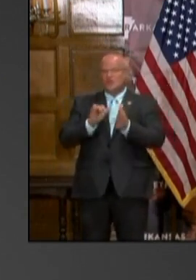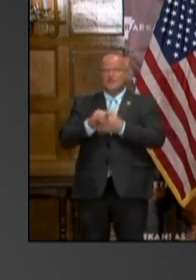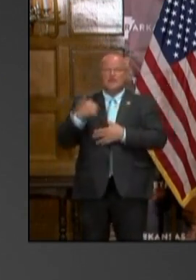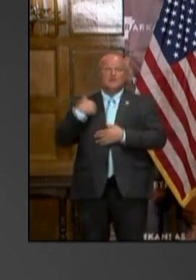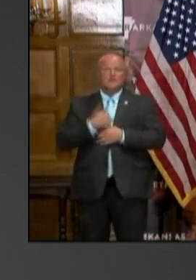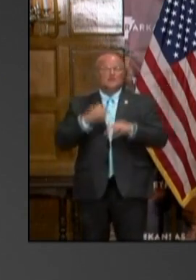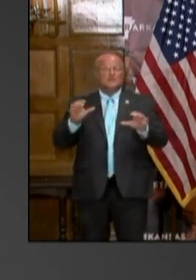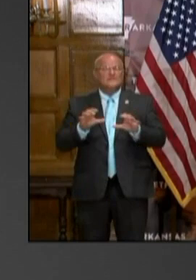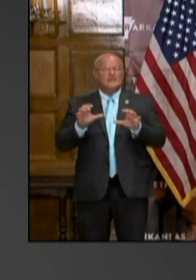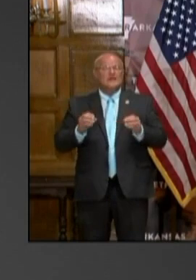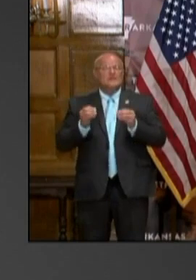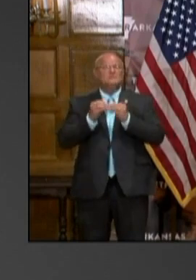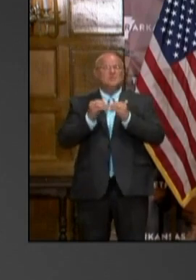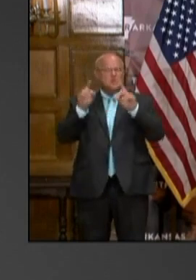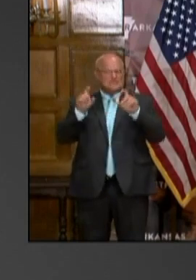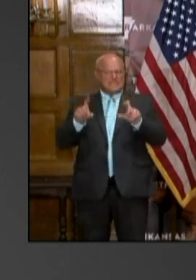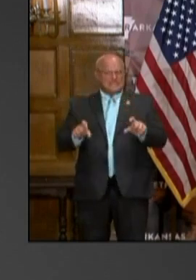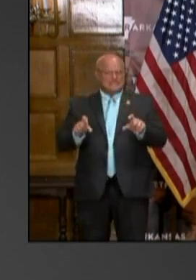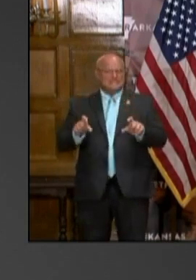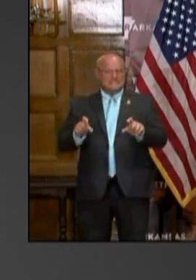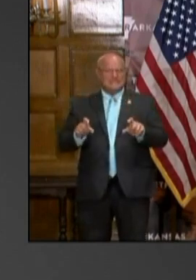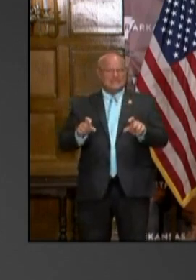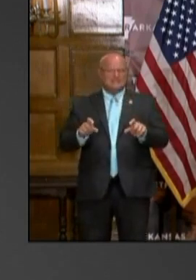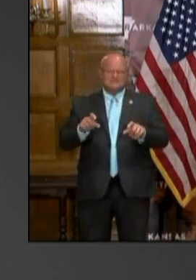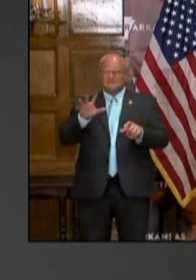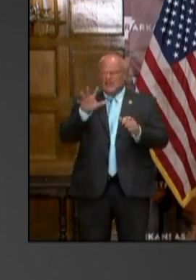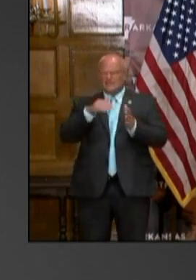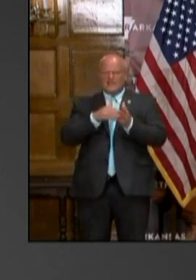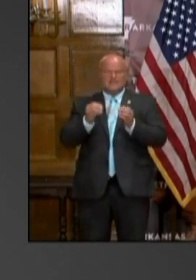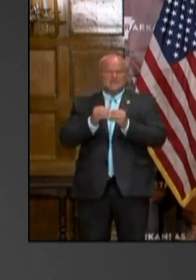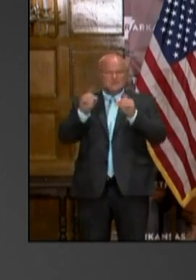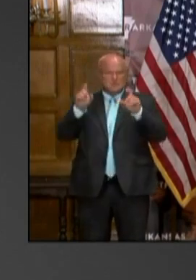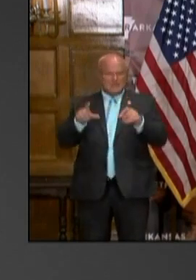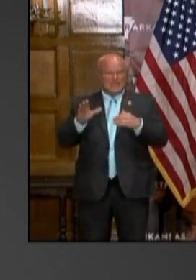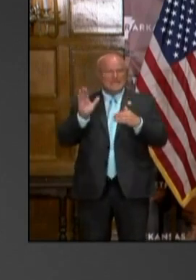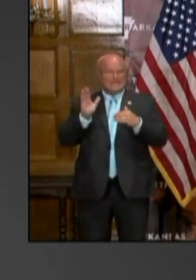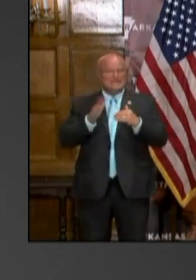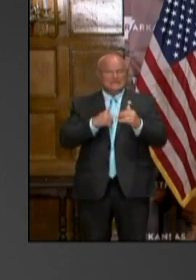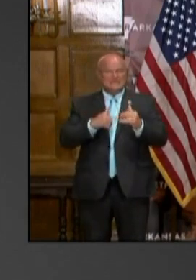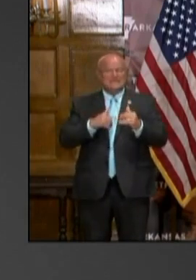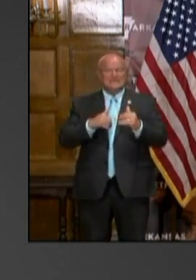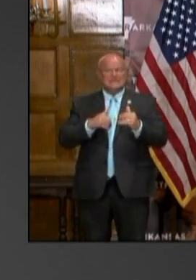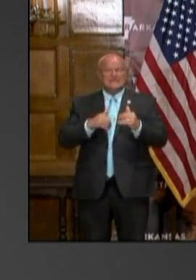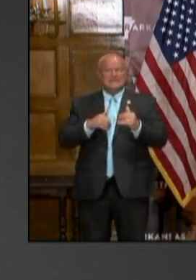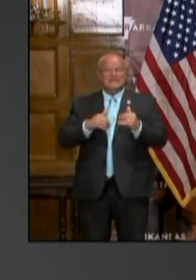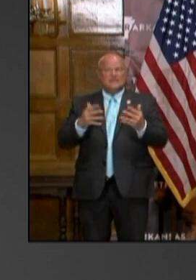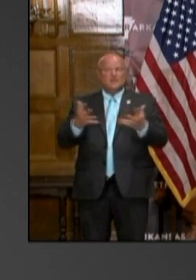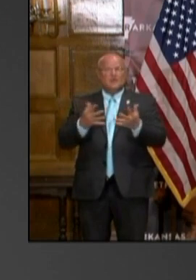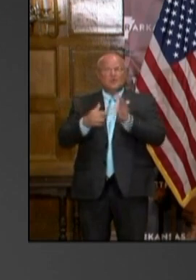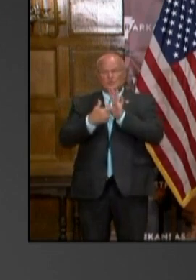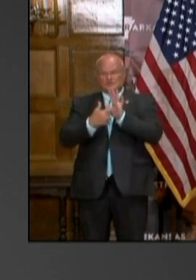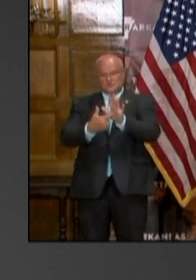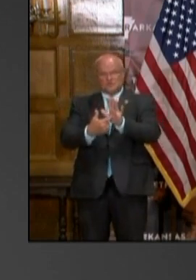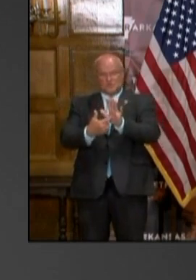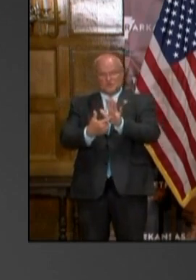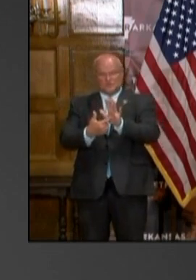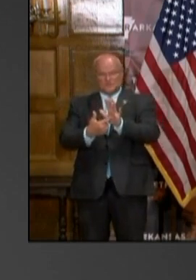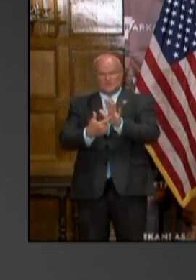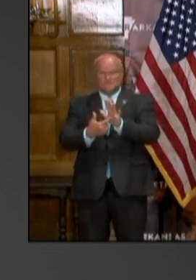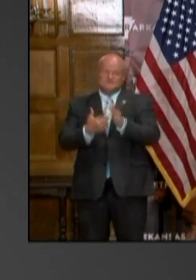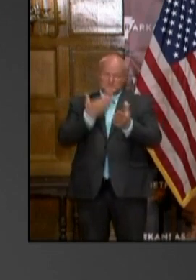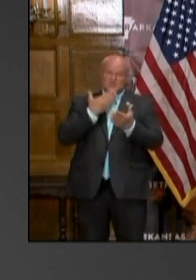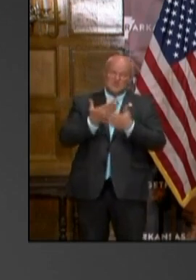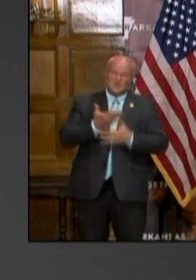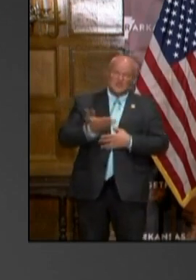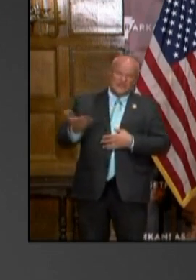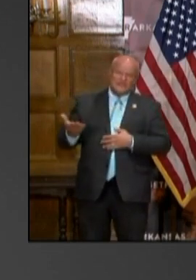we've done a little bit more testing, 5,000 more tests than what we have shown, which is a